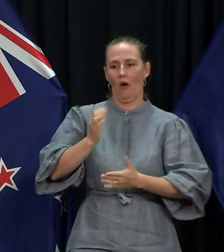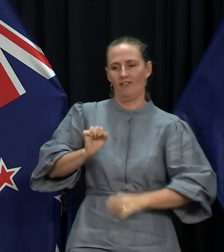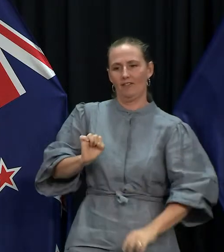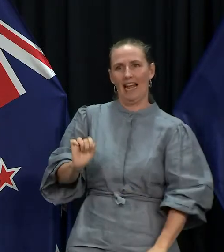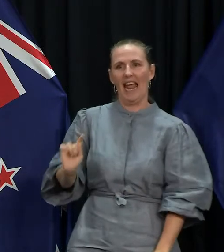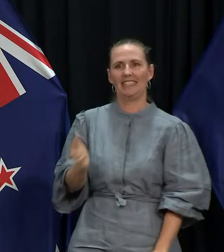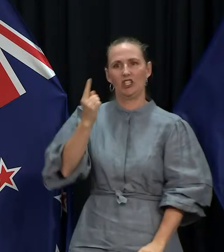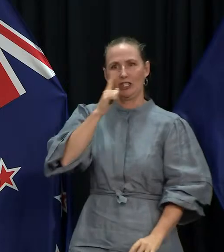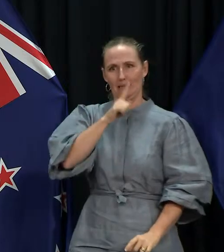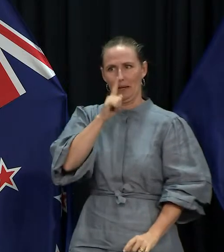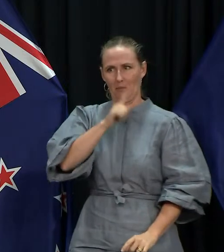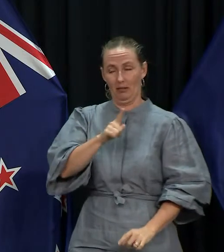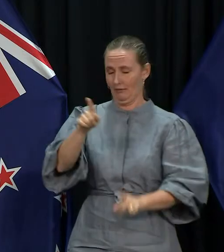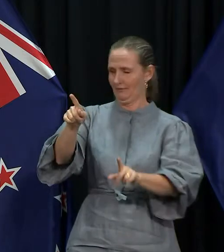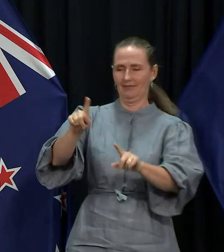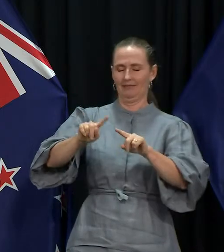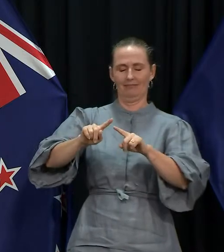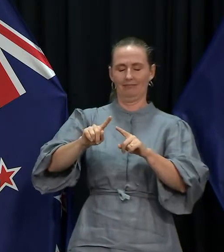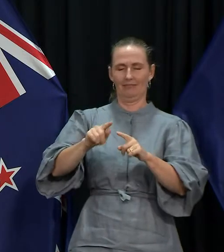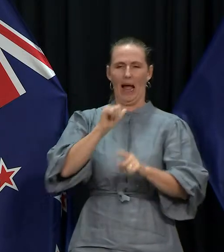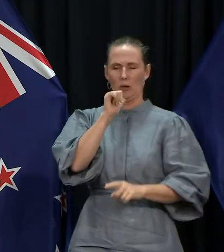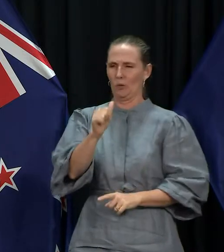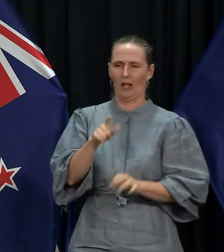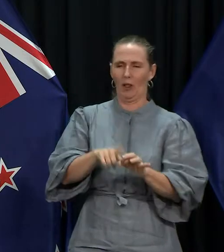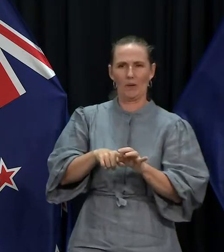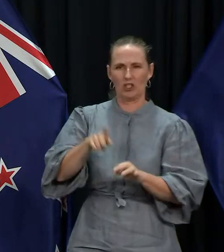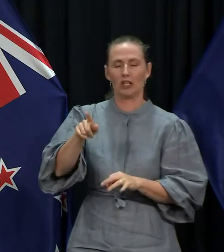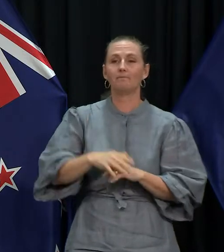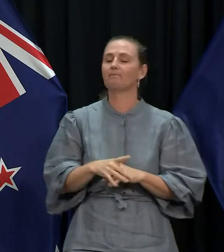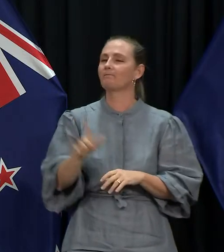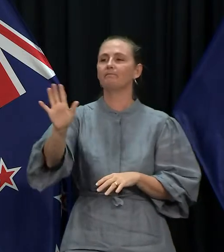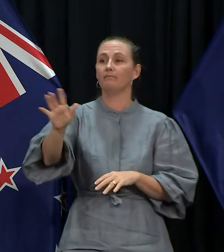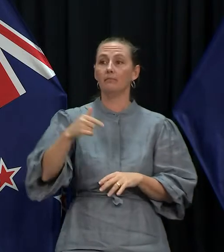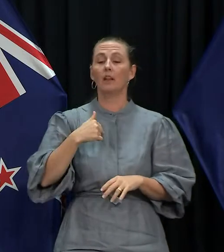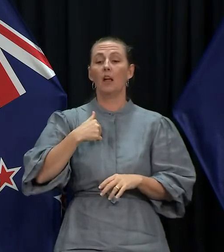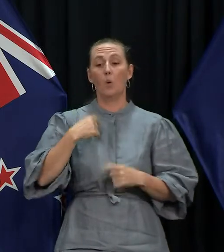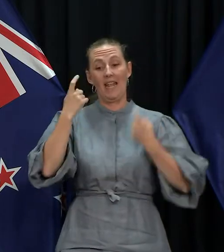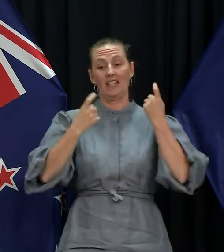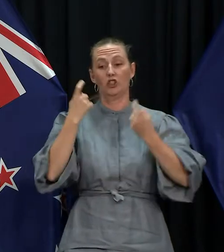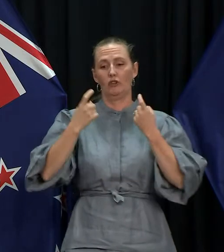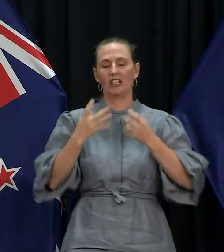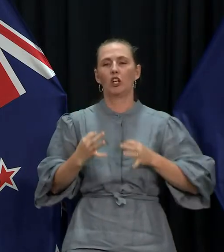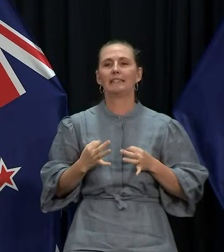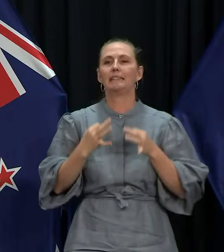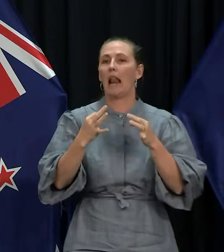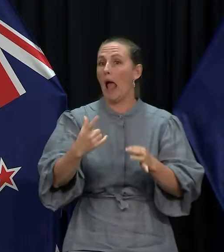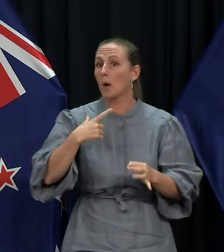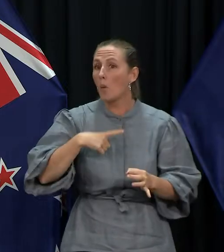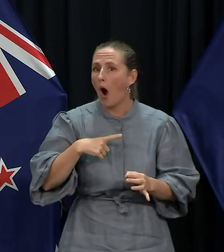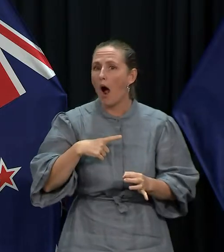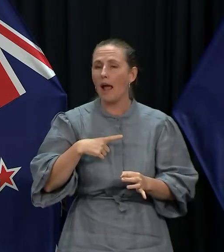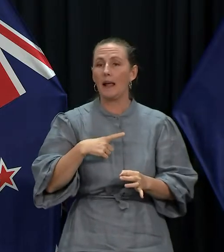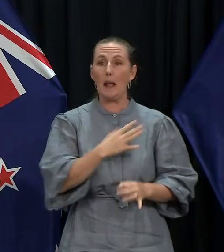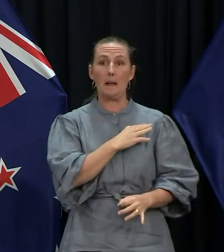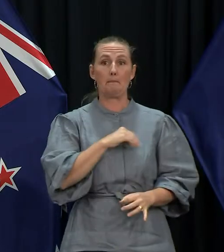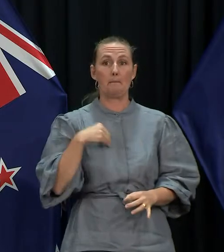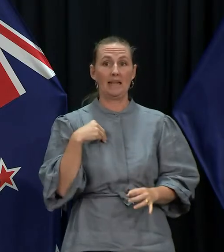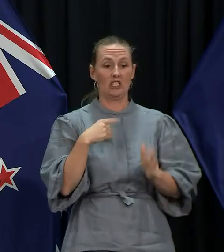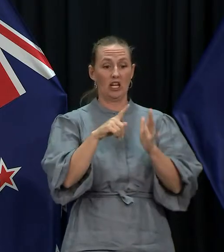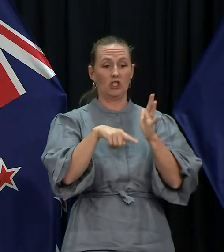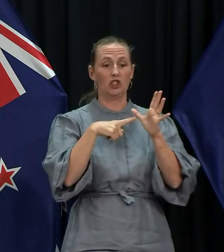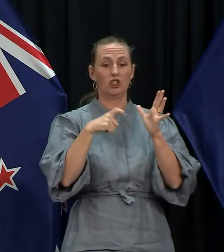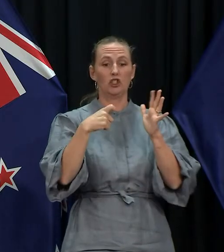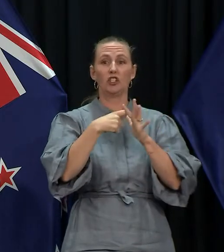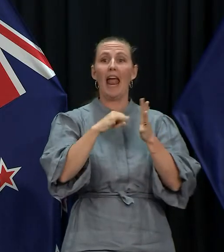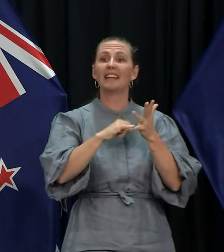just solely in that way. No, we delayed consideration because of Minister Jackson's